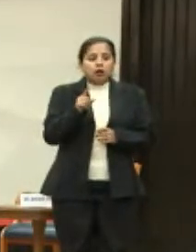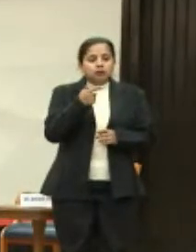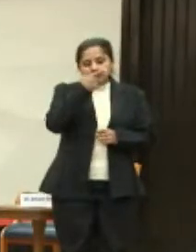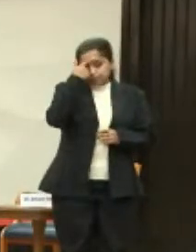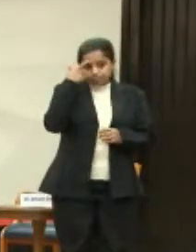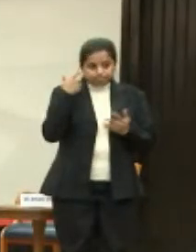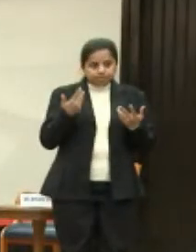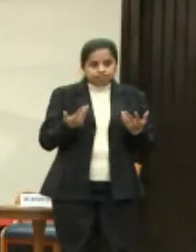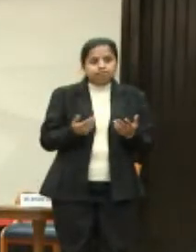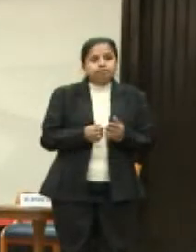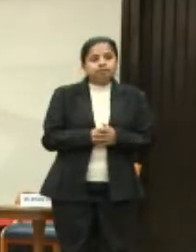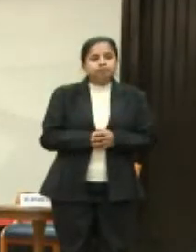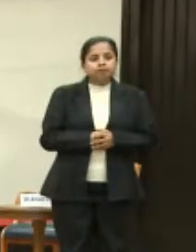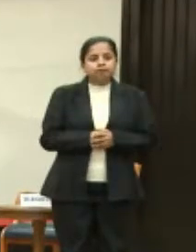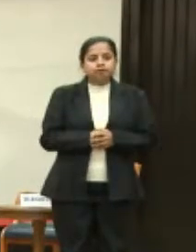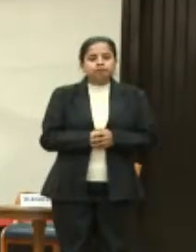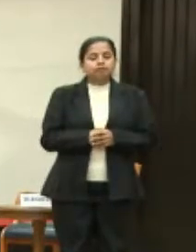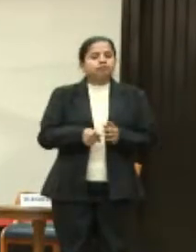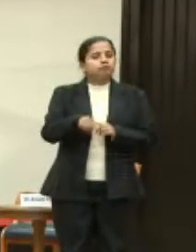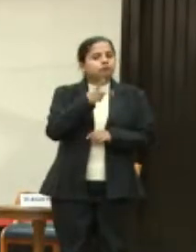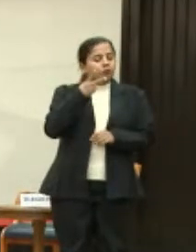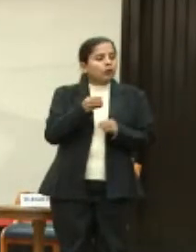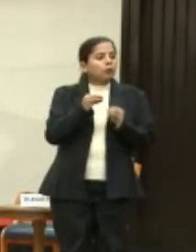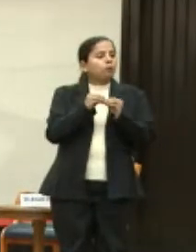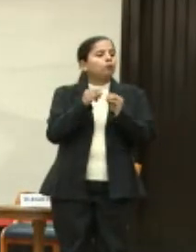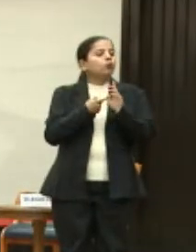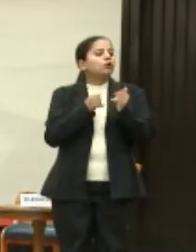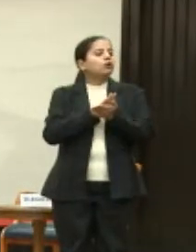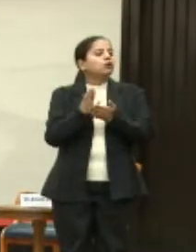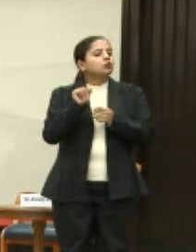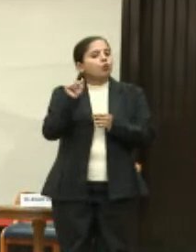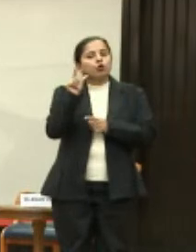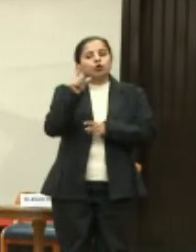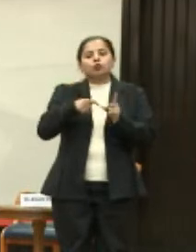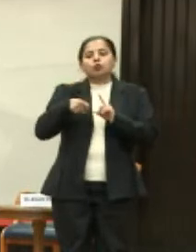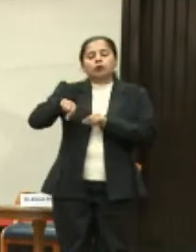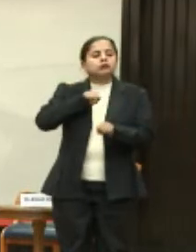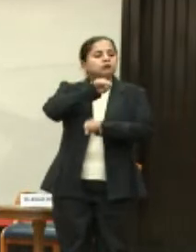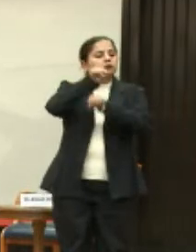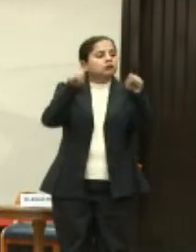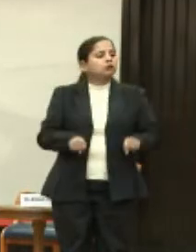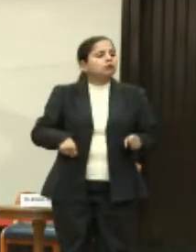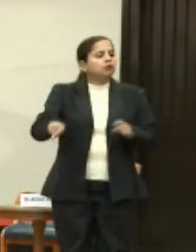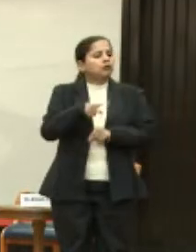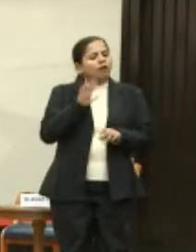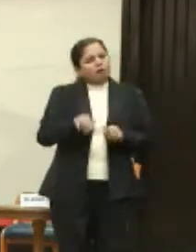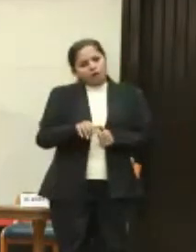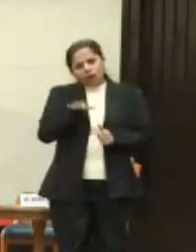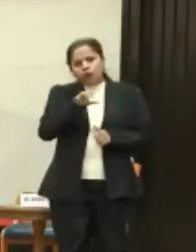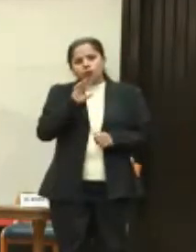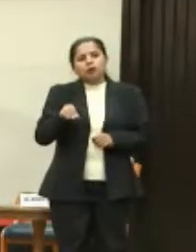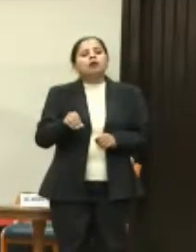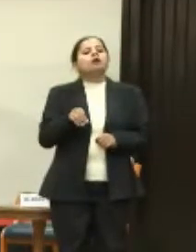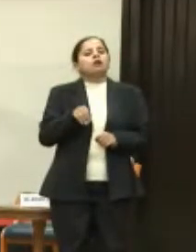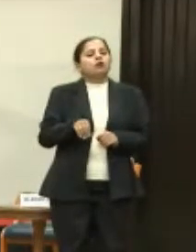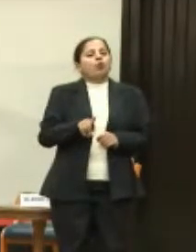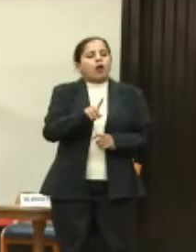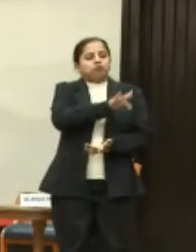Unfortunately, under the British, the system became excessively